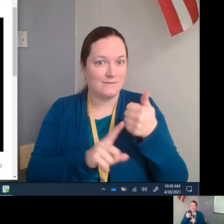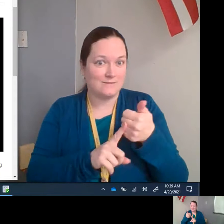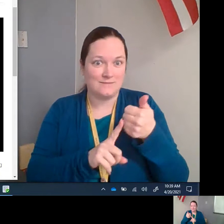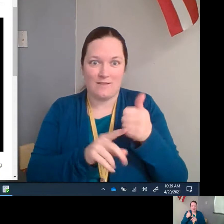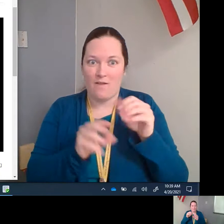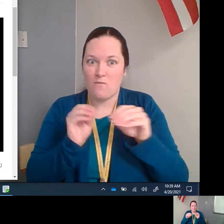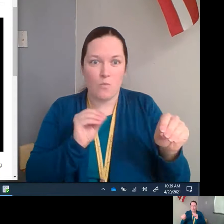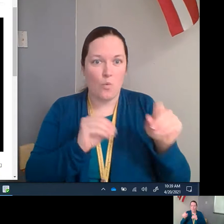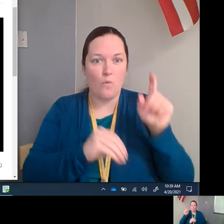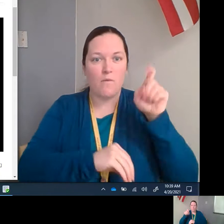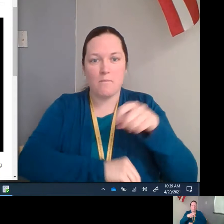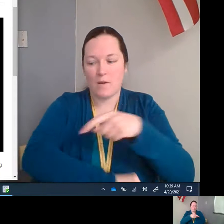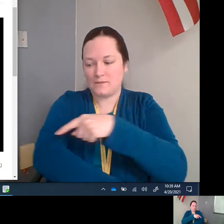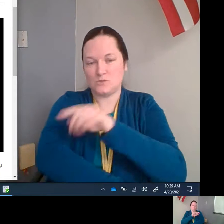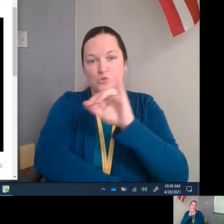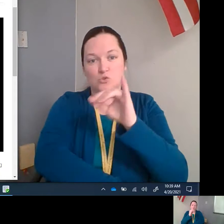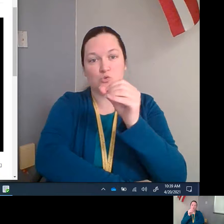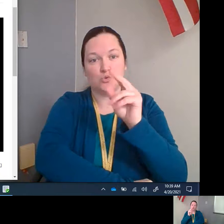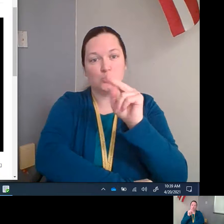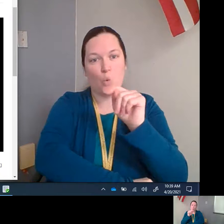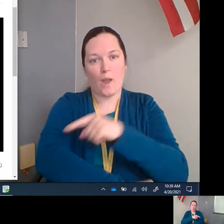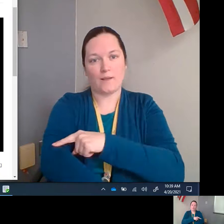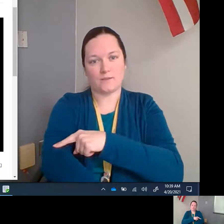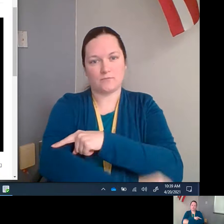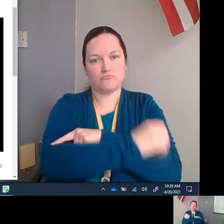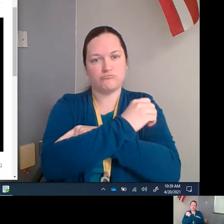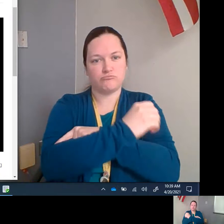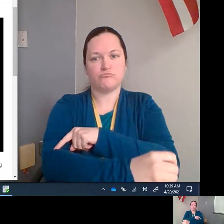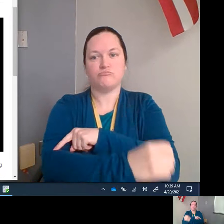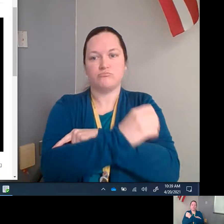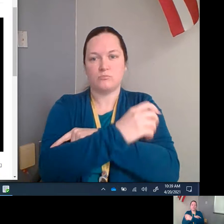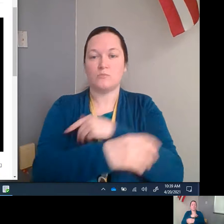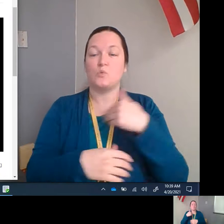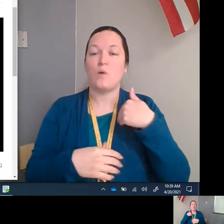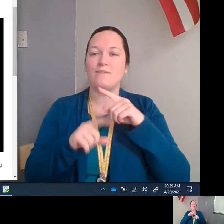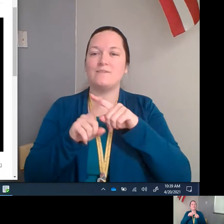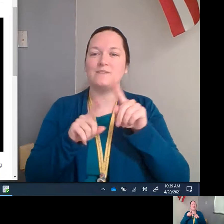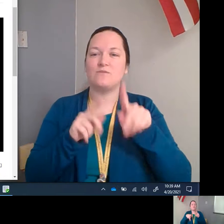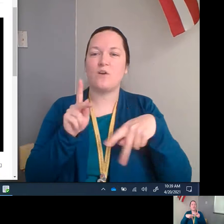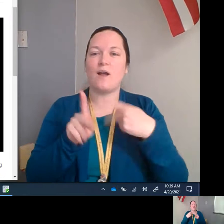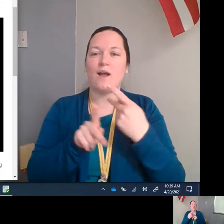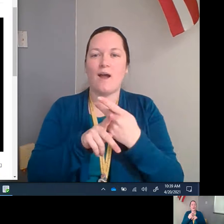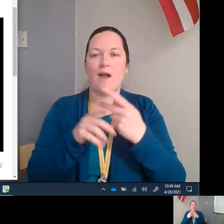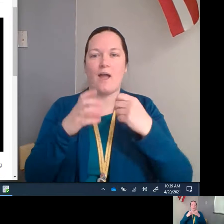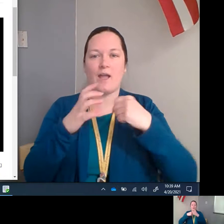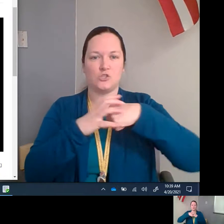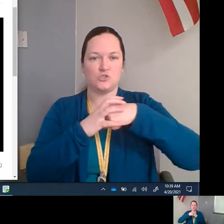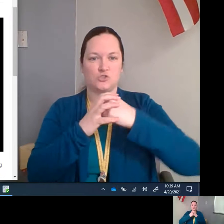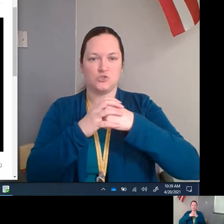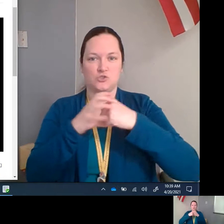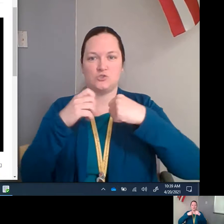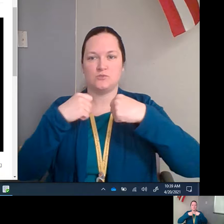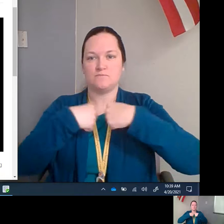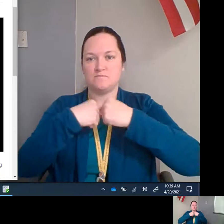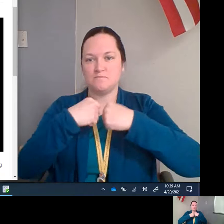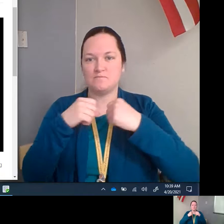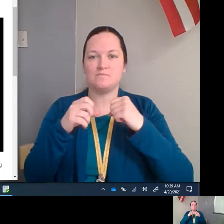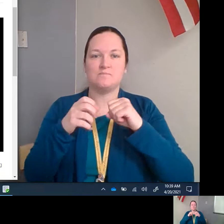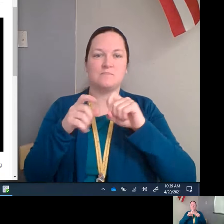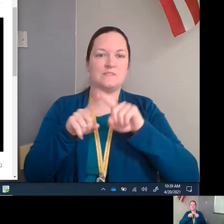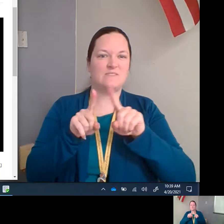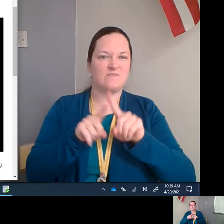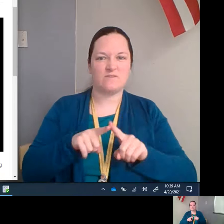you can actually get movement. And there are 5 general types of sockets that you can have, and they each give us different movement. They're